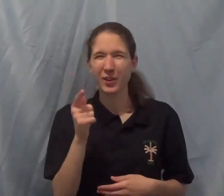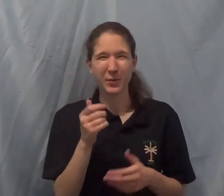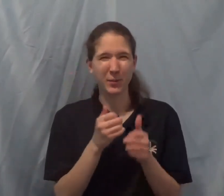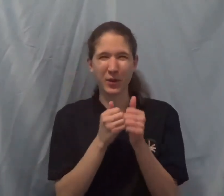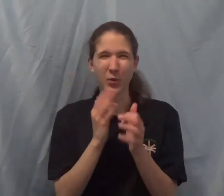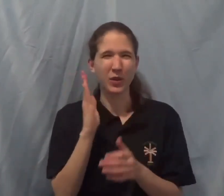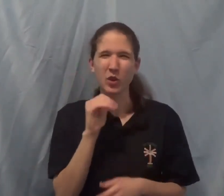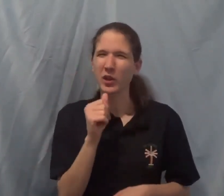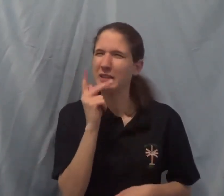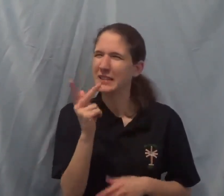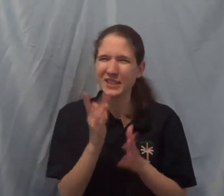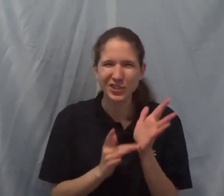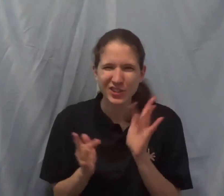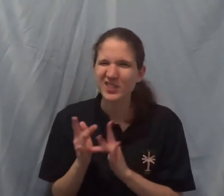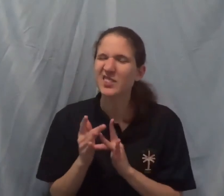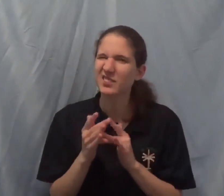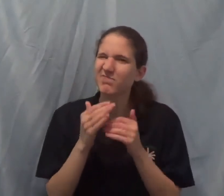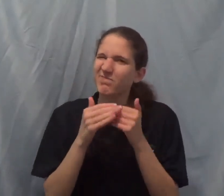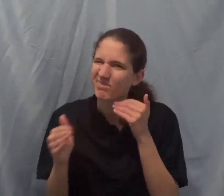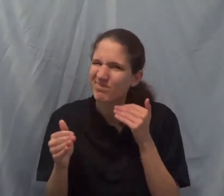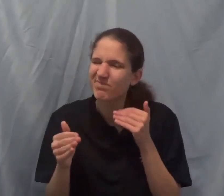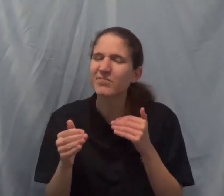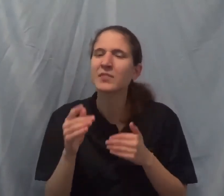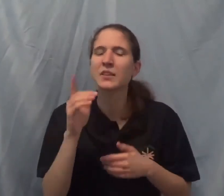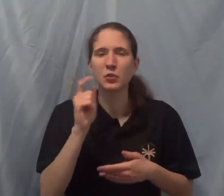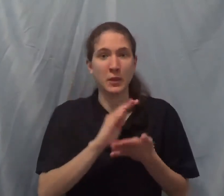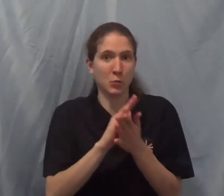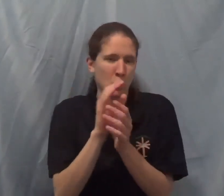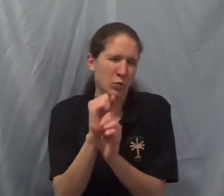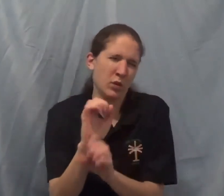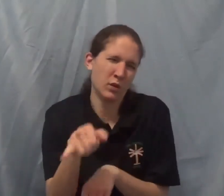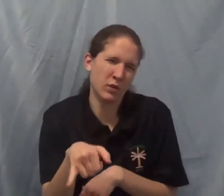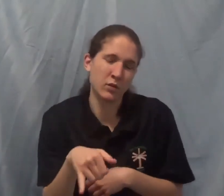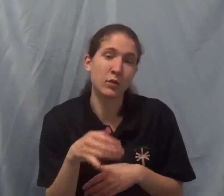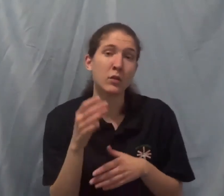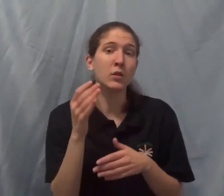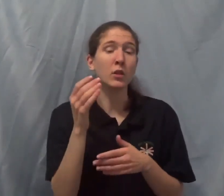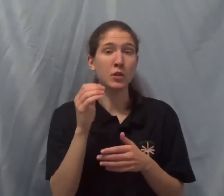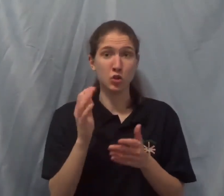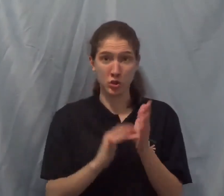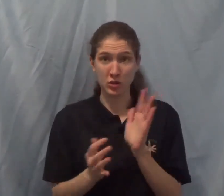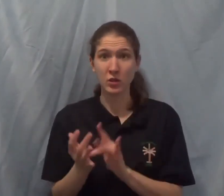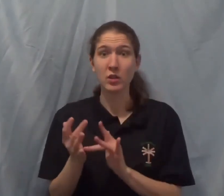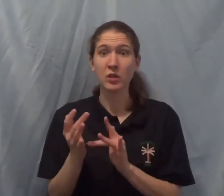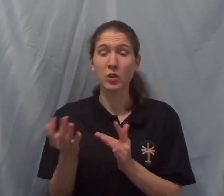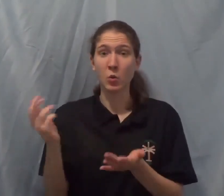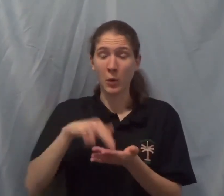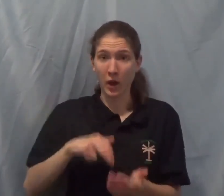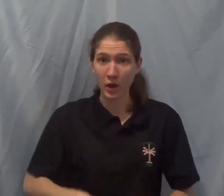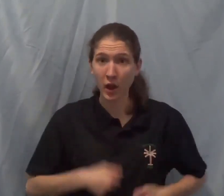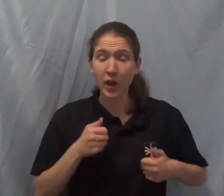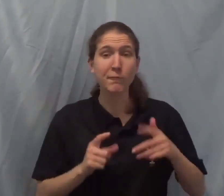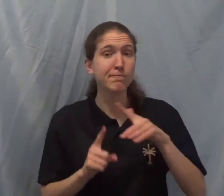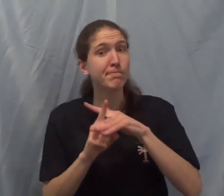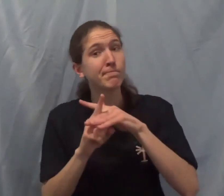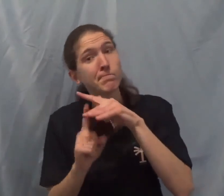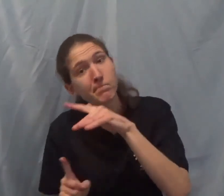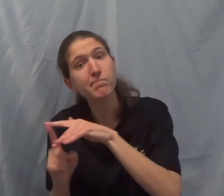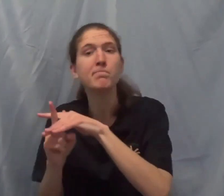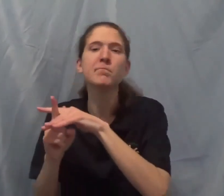period. He's in and he's out. And when he's in, they still don't know it's him. Why? I'm weaning you away from seeing me. But their eyes were